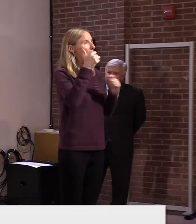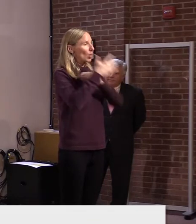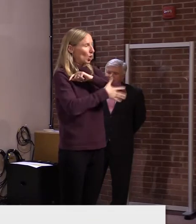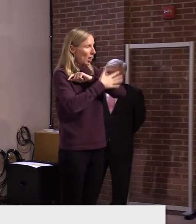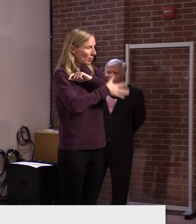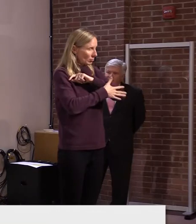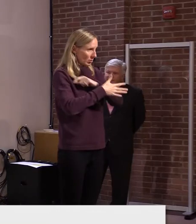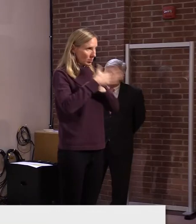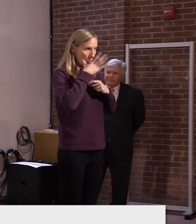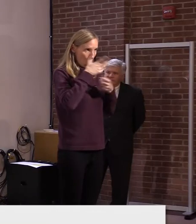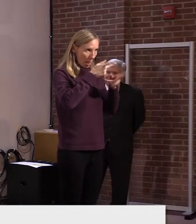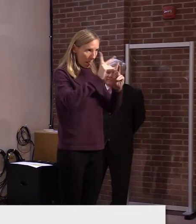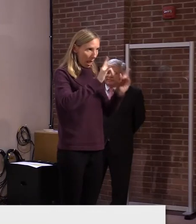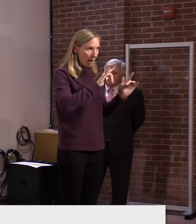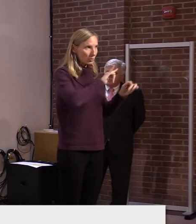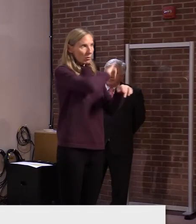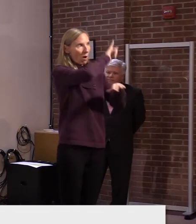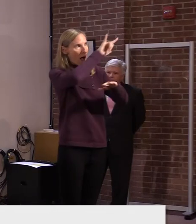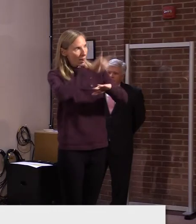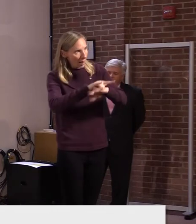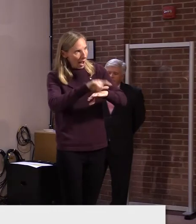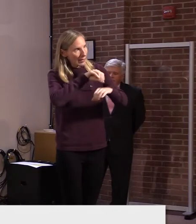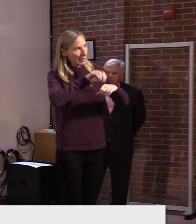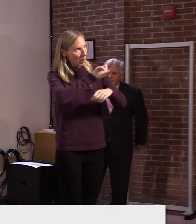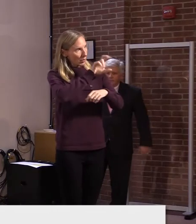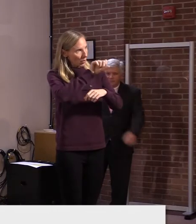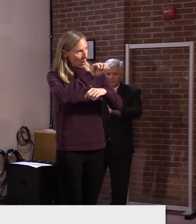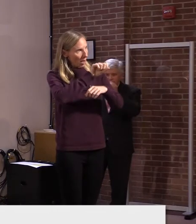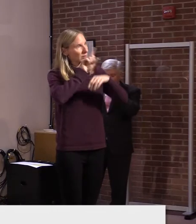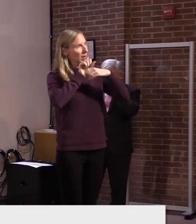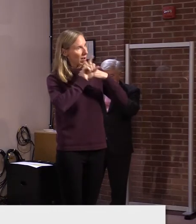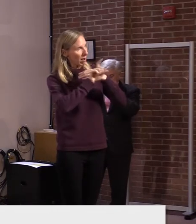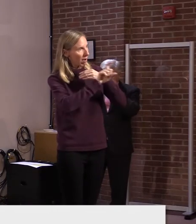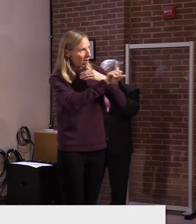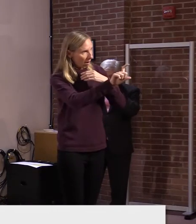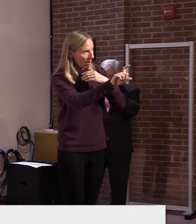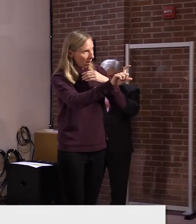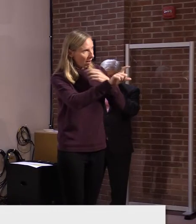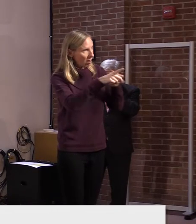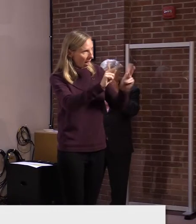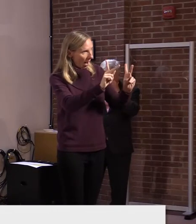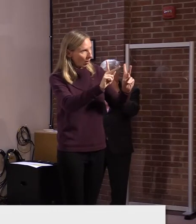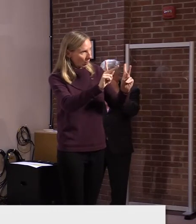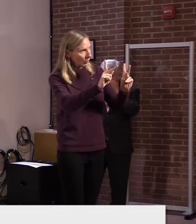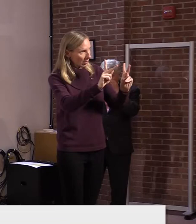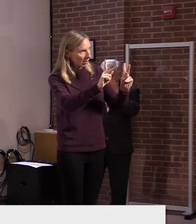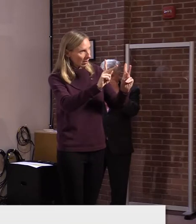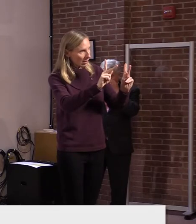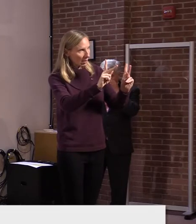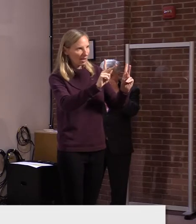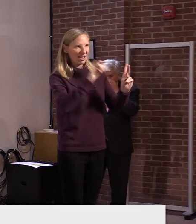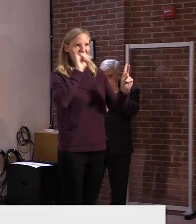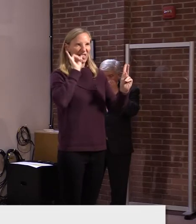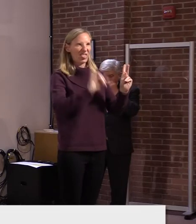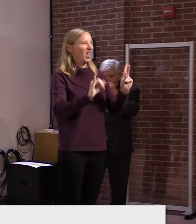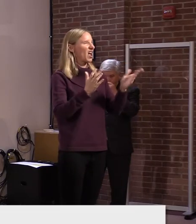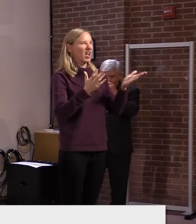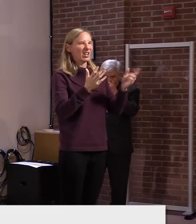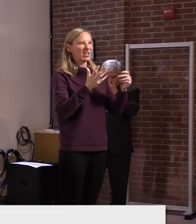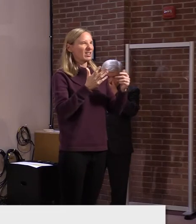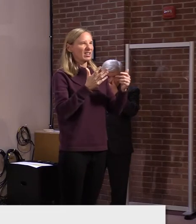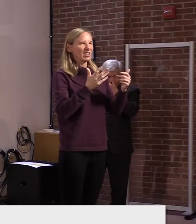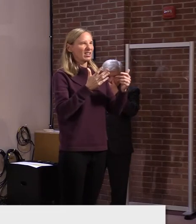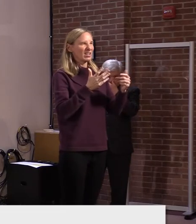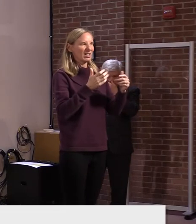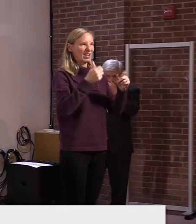in the United States, and presumably people will be allowed to get off them, does that have any bearing on the